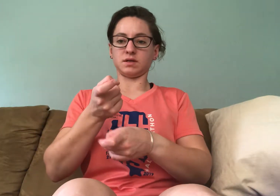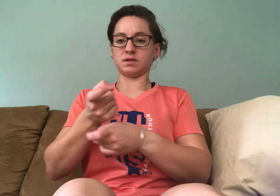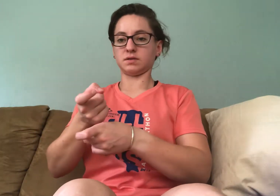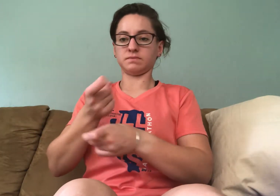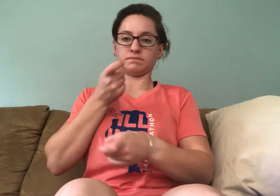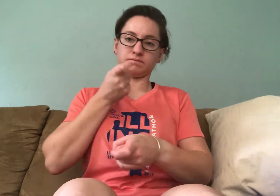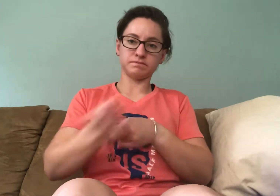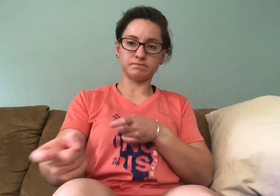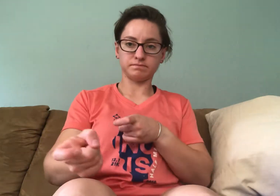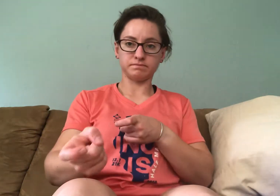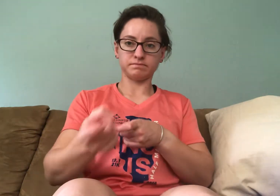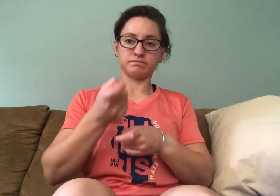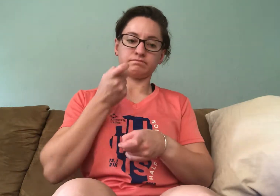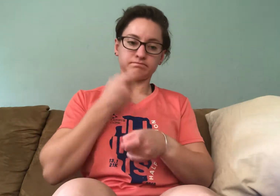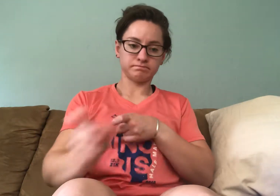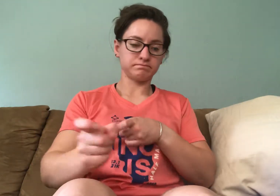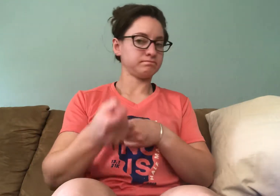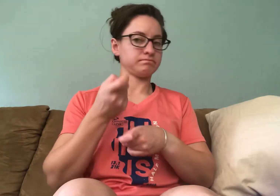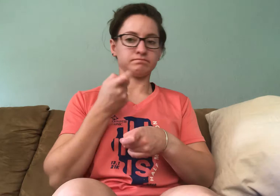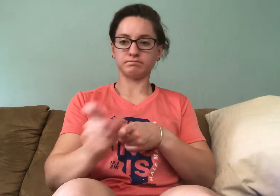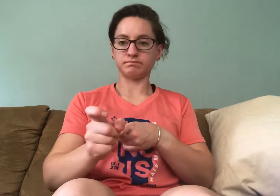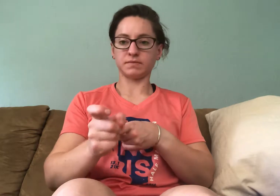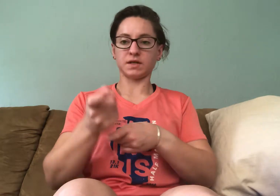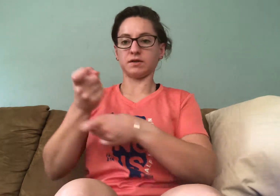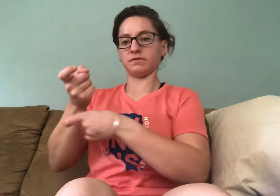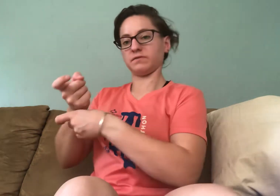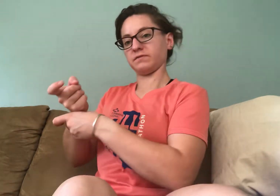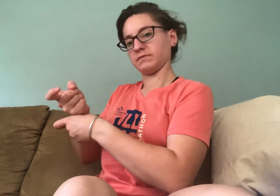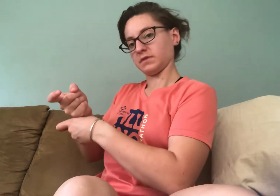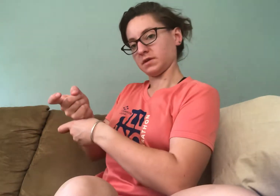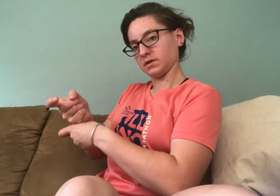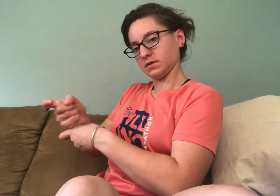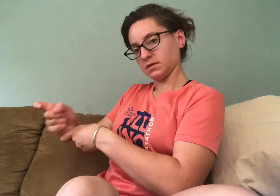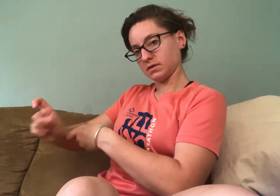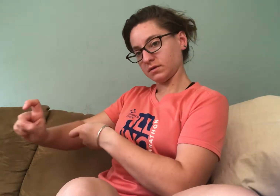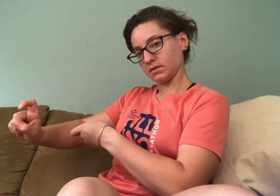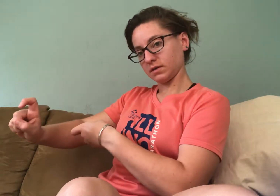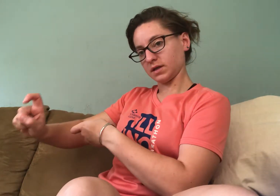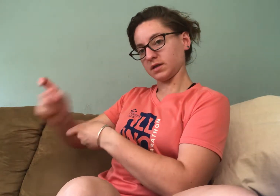this. Kind of like